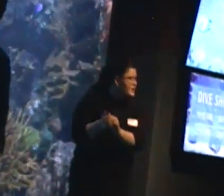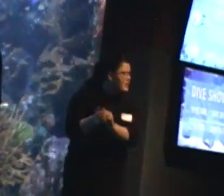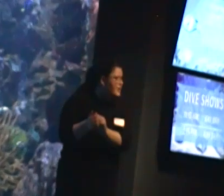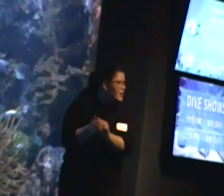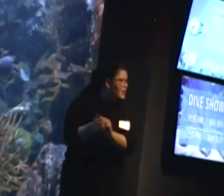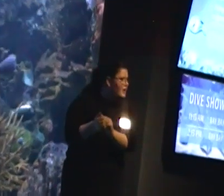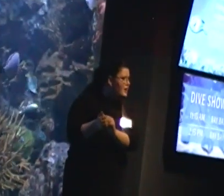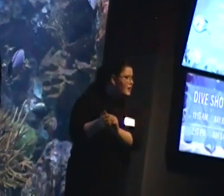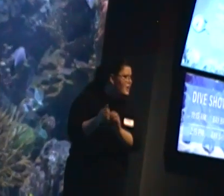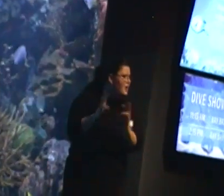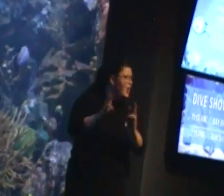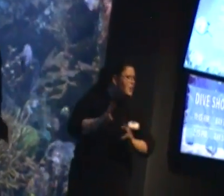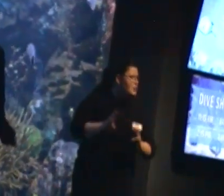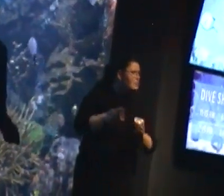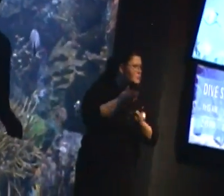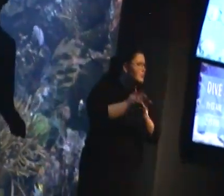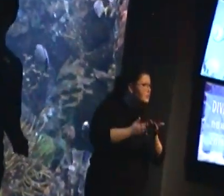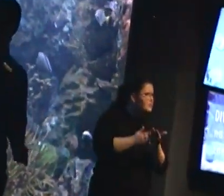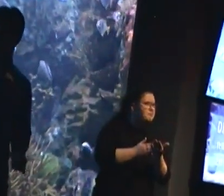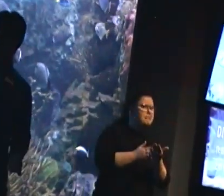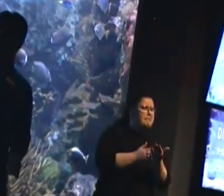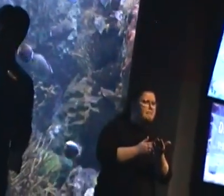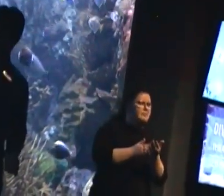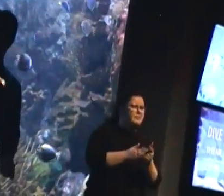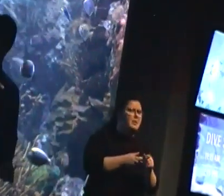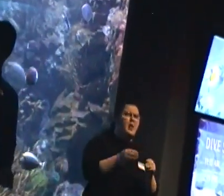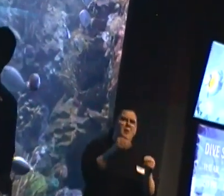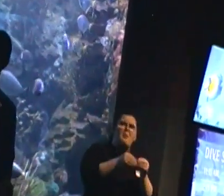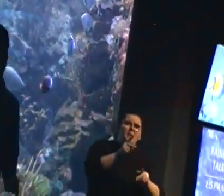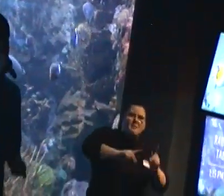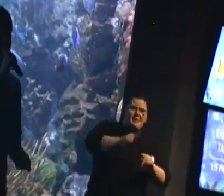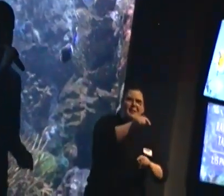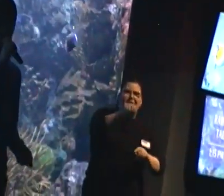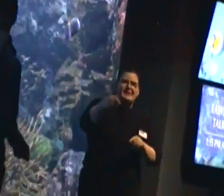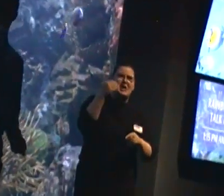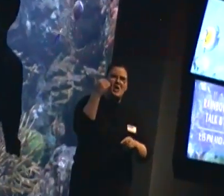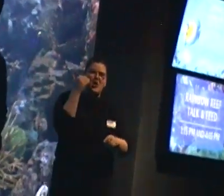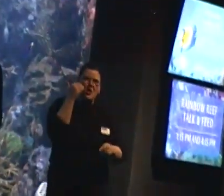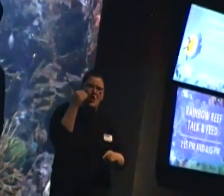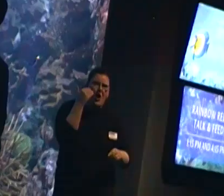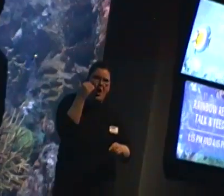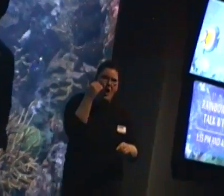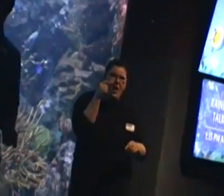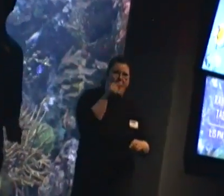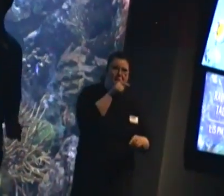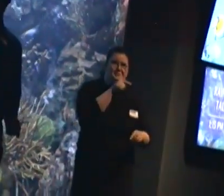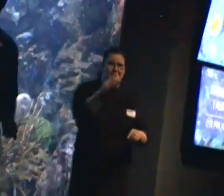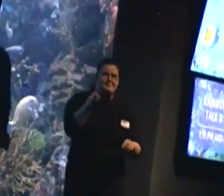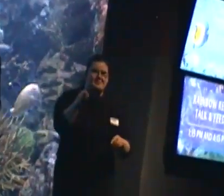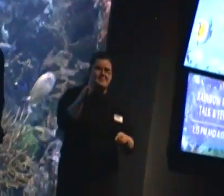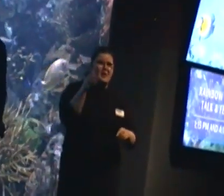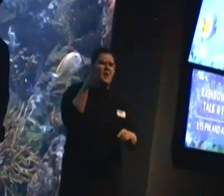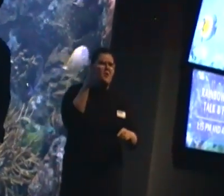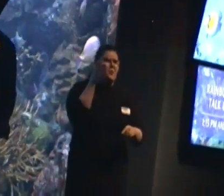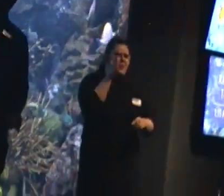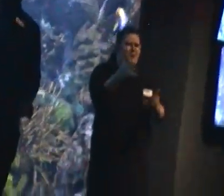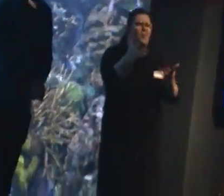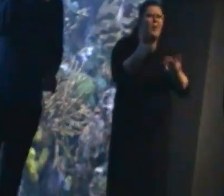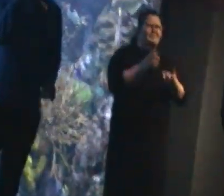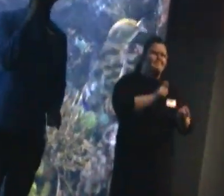climate change. Because the more people know about it, the more people are going to want to hold those with power accountable and make societal